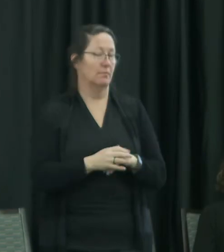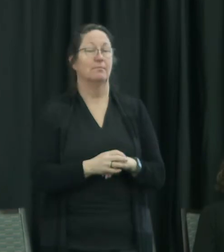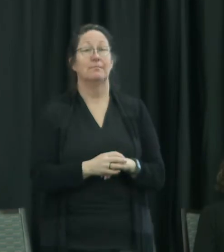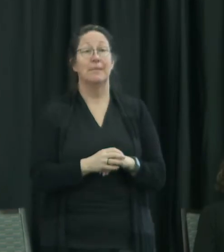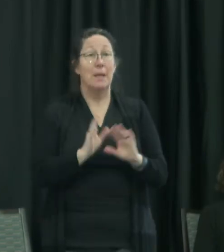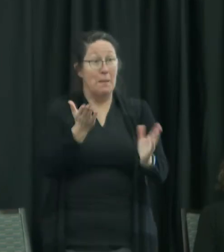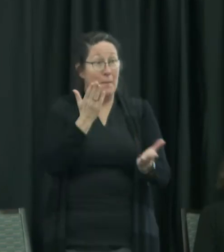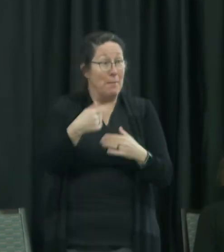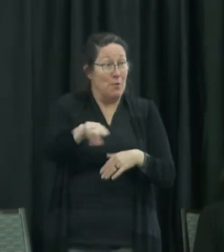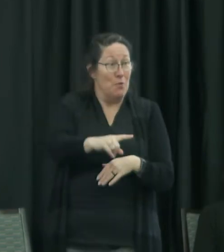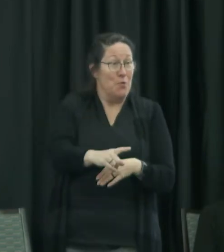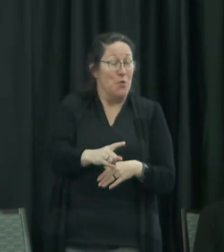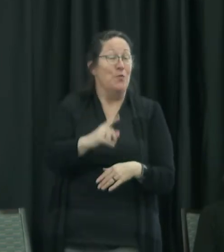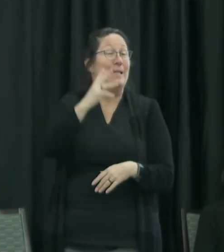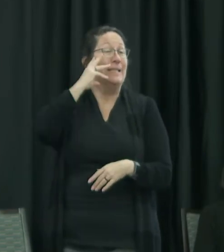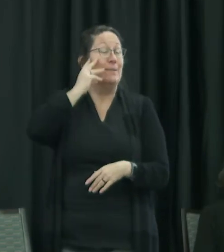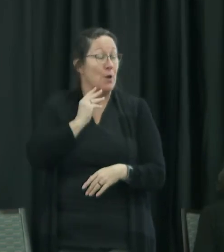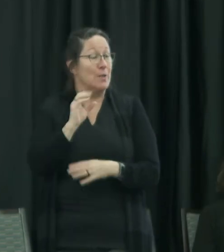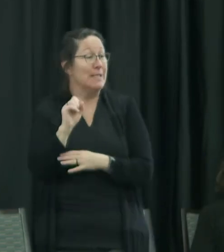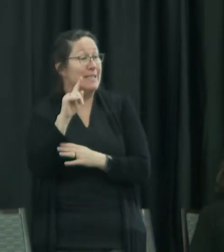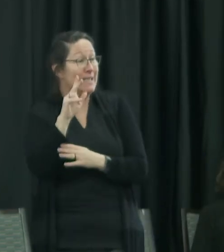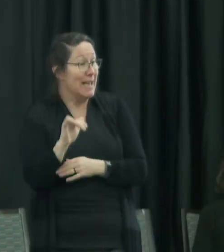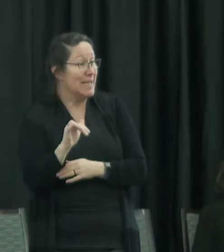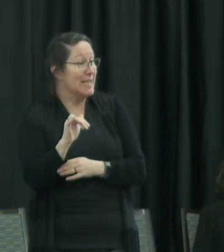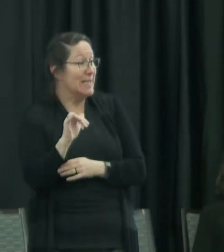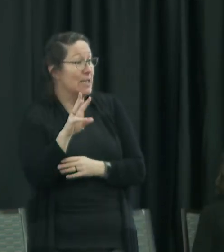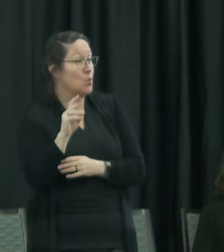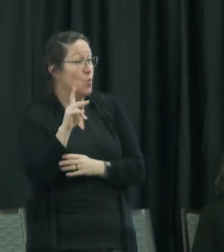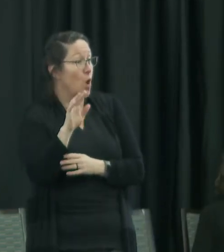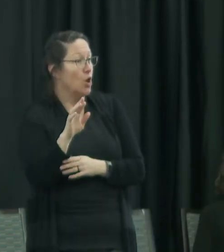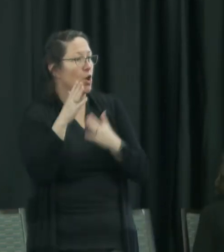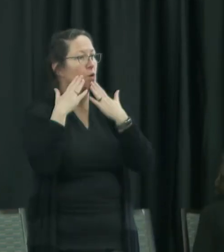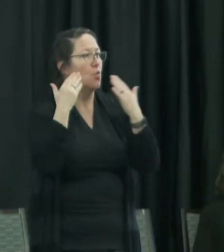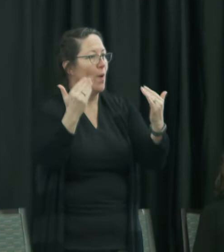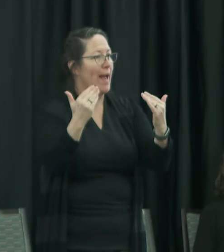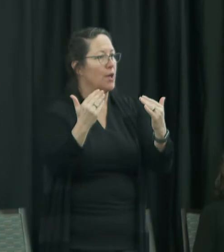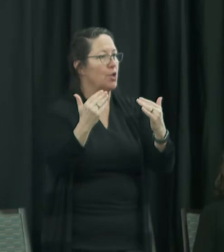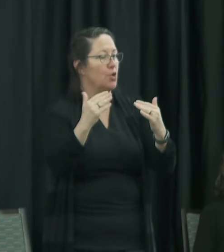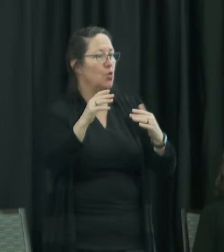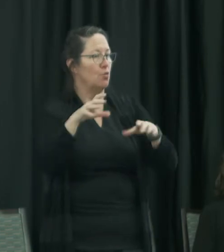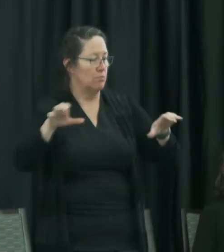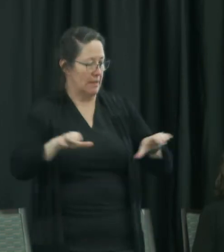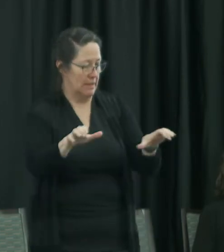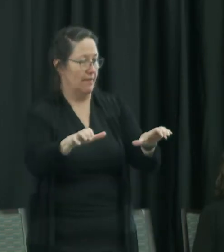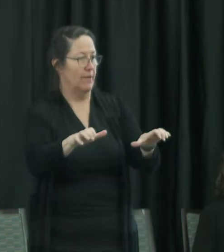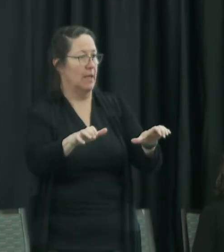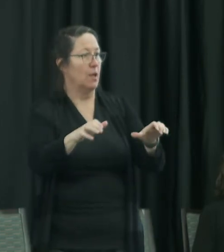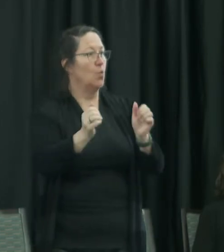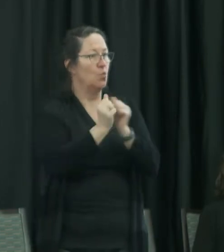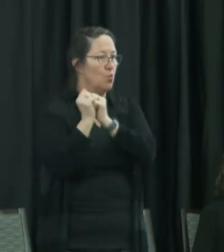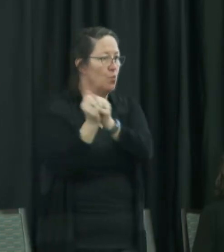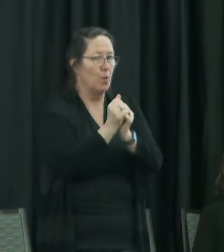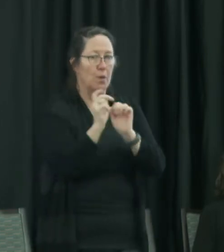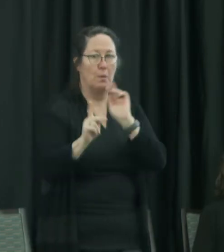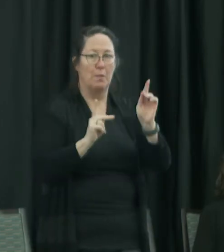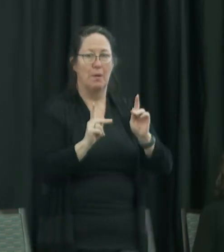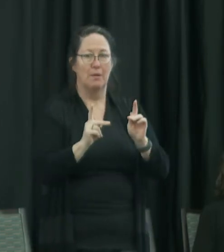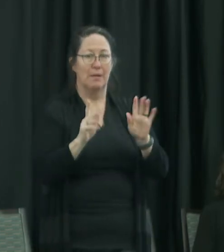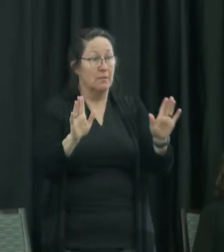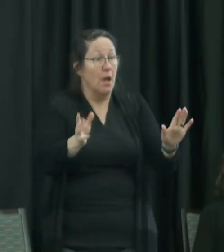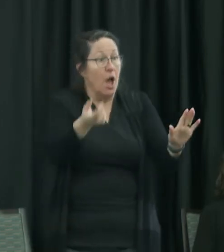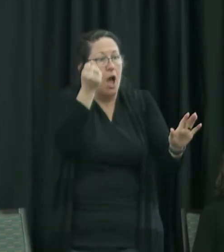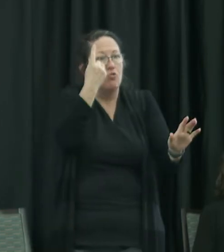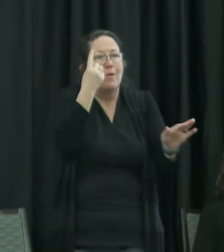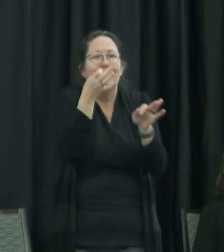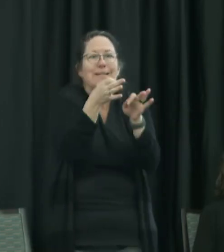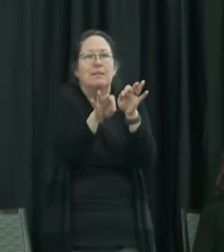Some of you in this room may have experienced Stacy Walker's gratitude exercise while groups gather or while enjoying a meal together. It's very